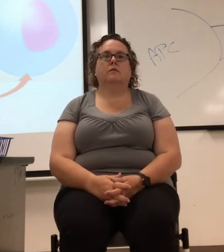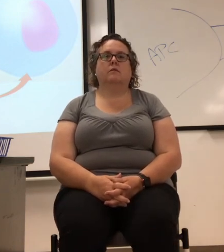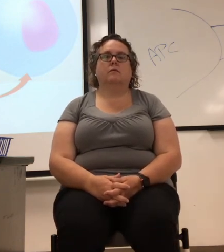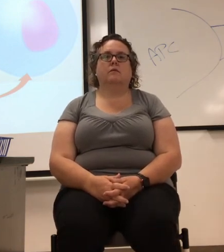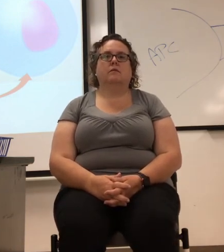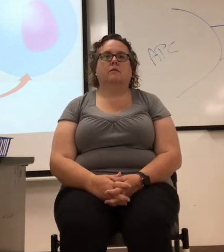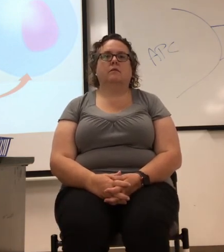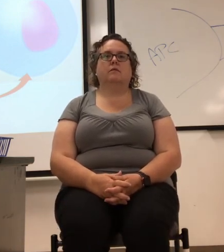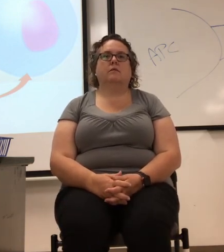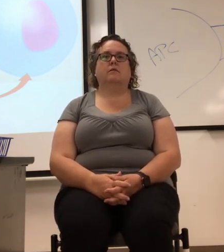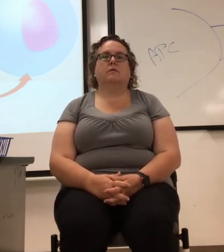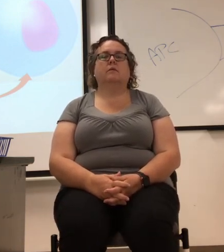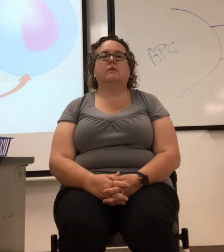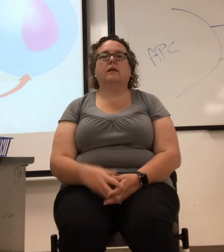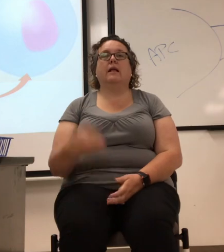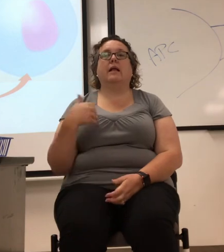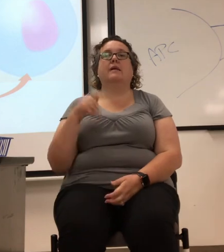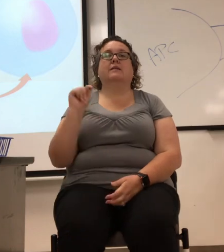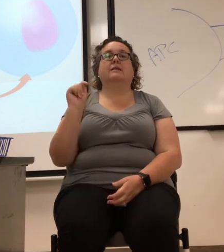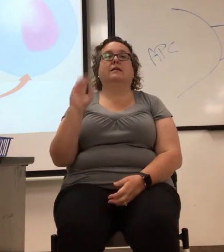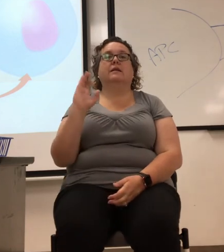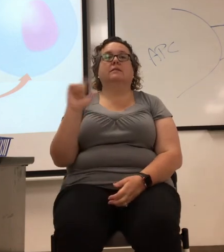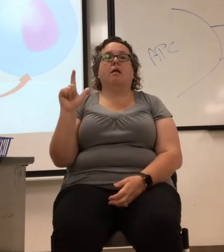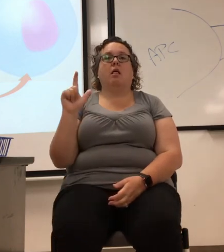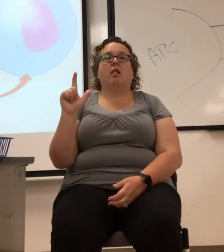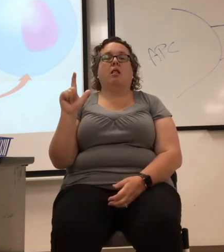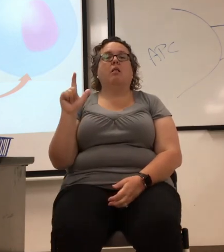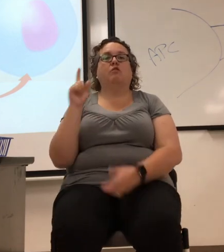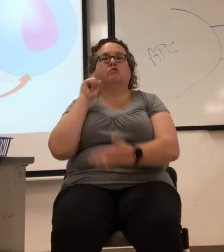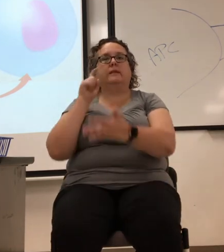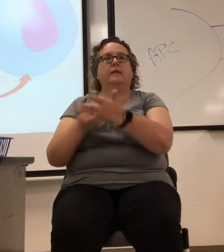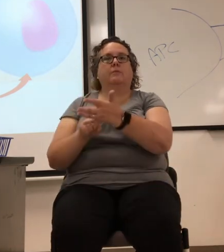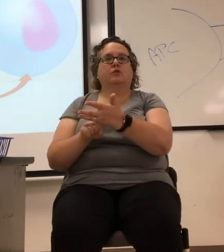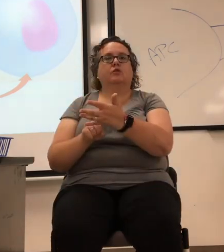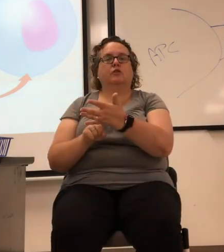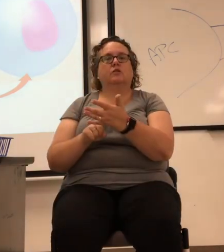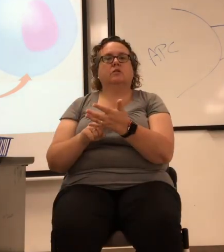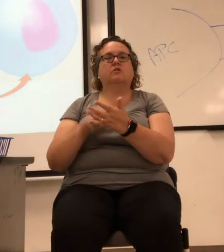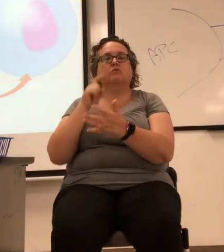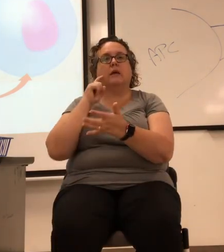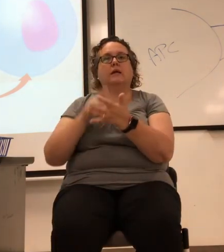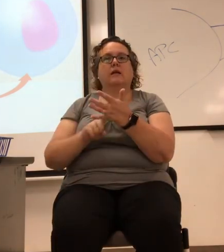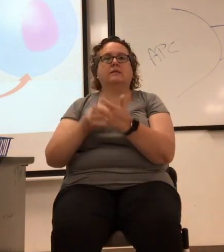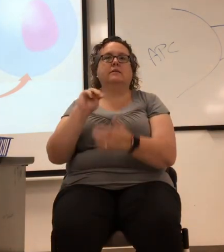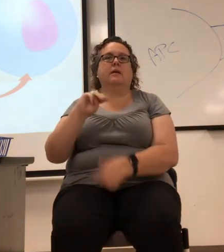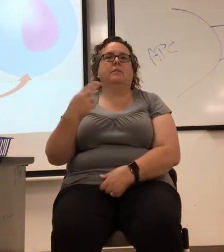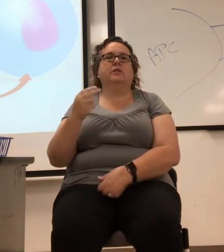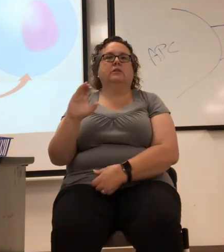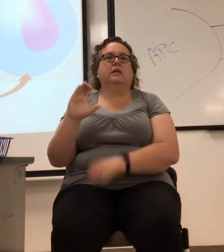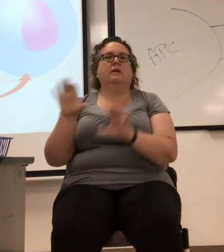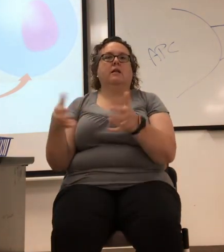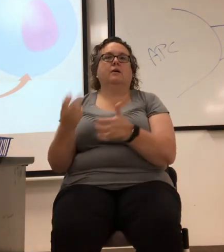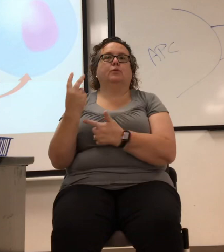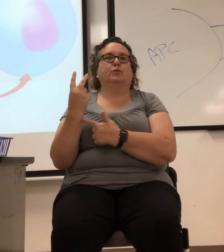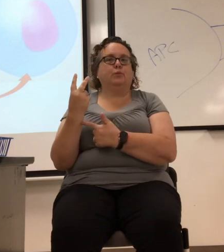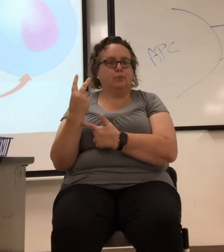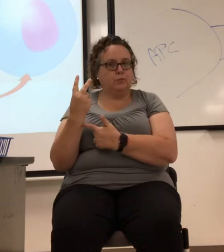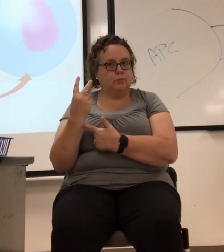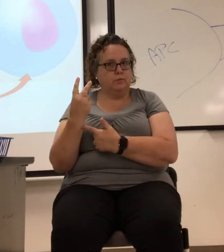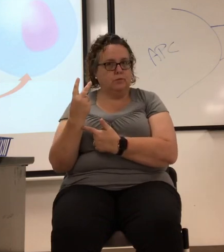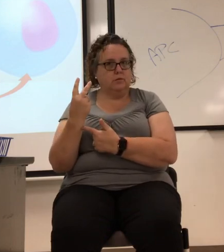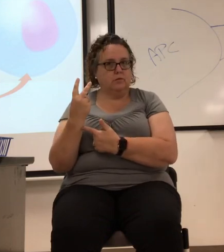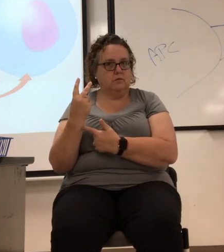The CD4 cell, it has a T cell receptor that recognizes MHC class 2.